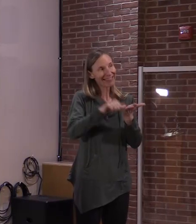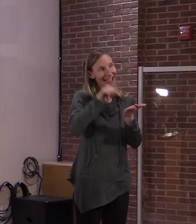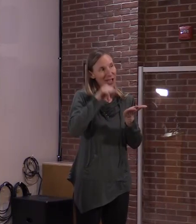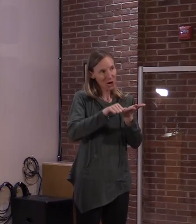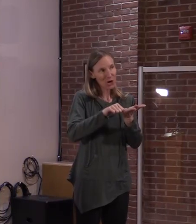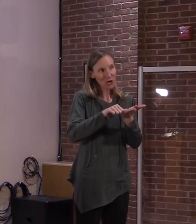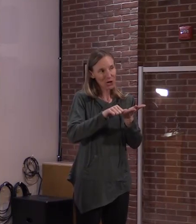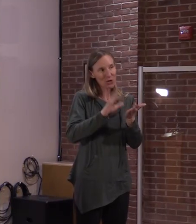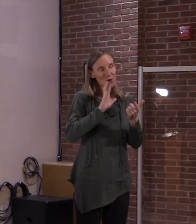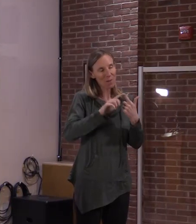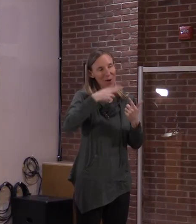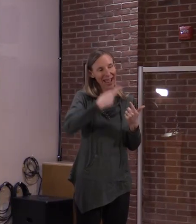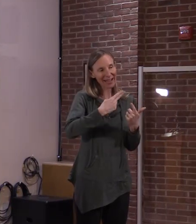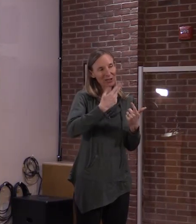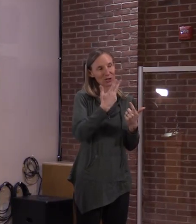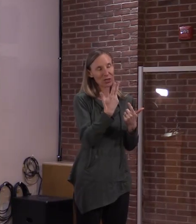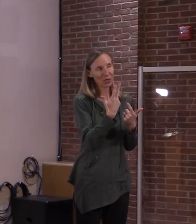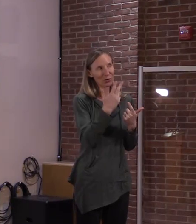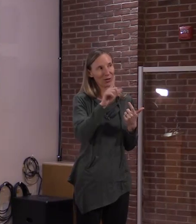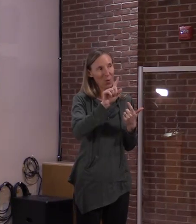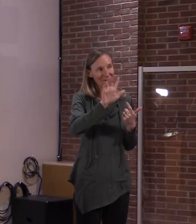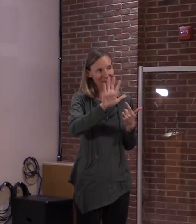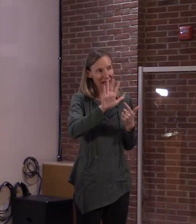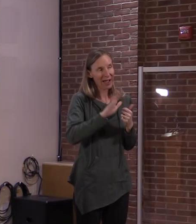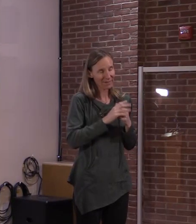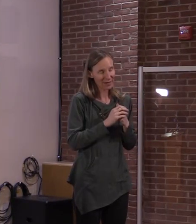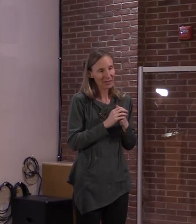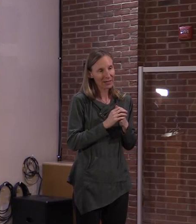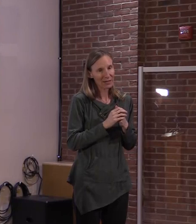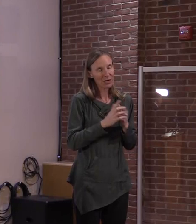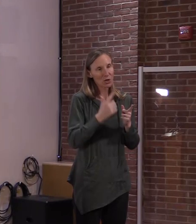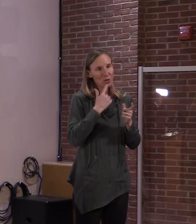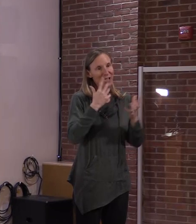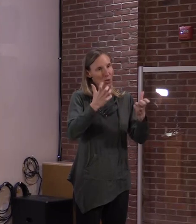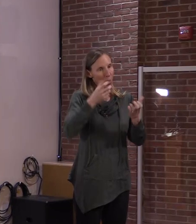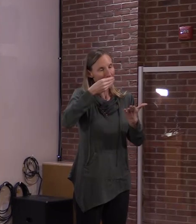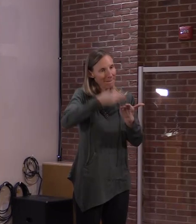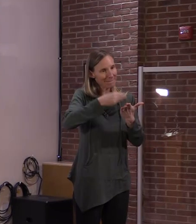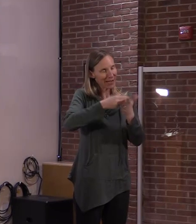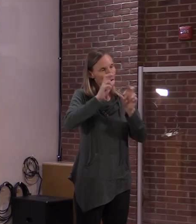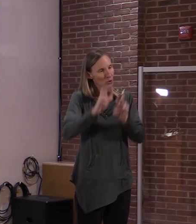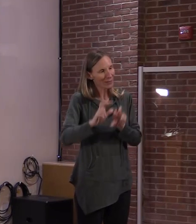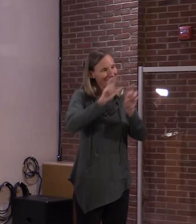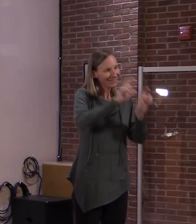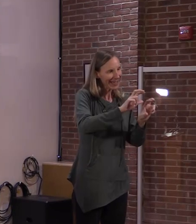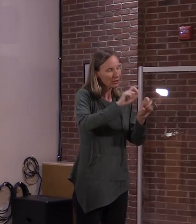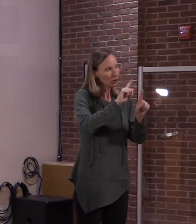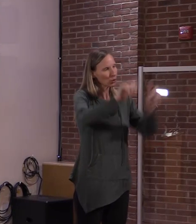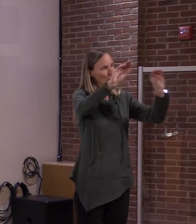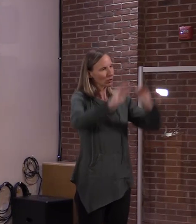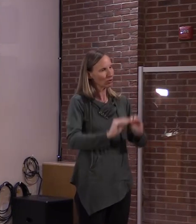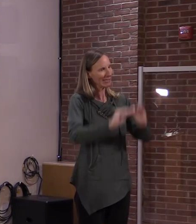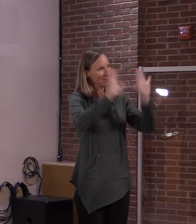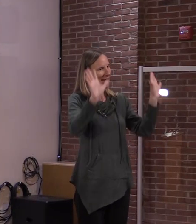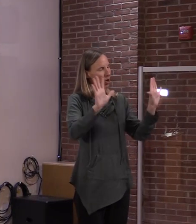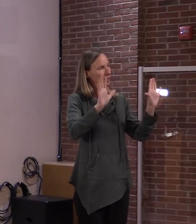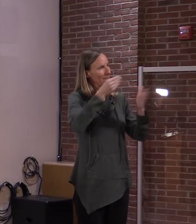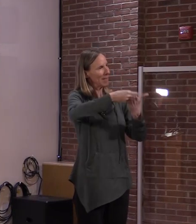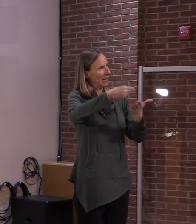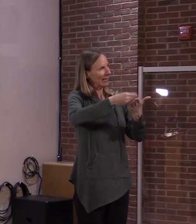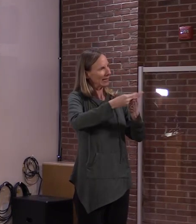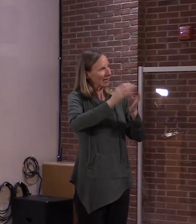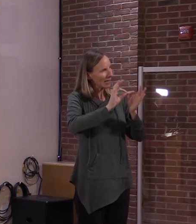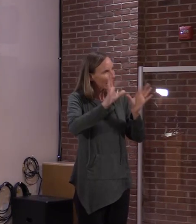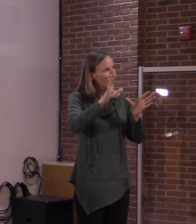on H-315, you stated you wanted the ARPA money to be invested in a transparent way.